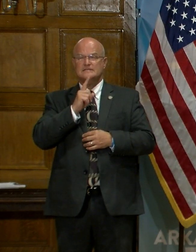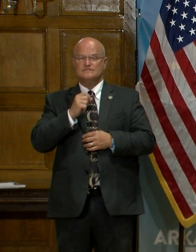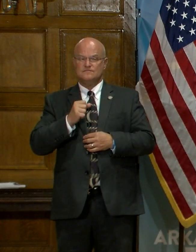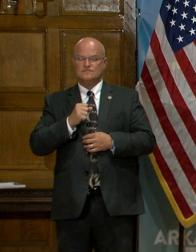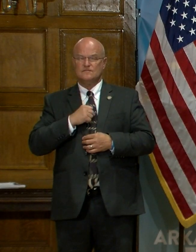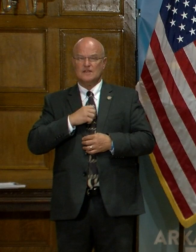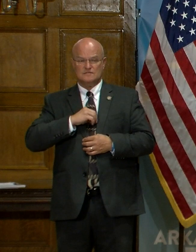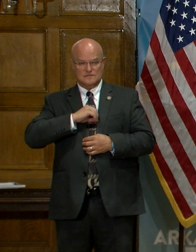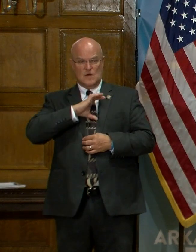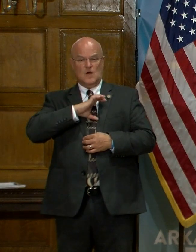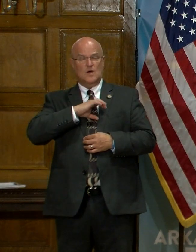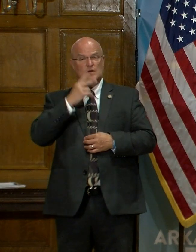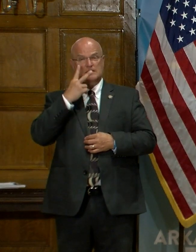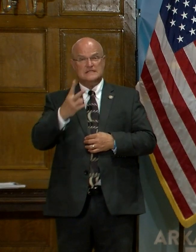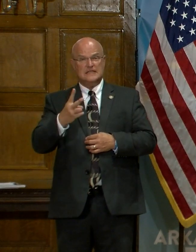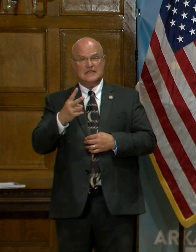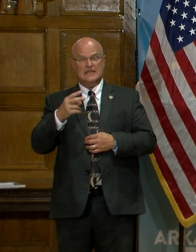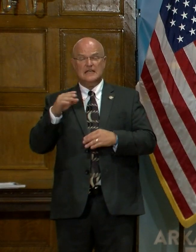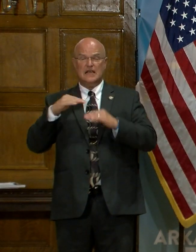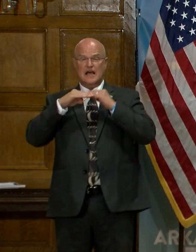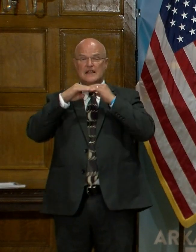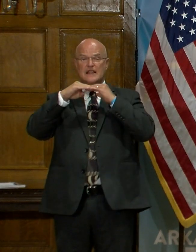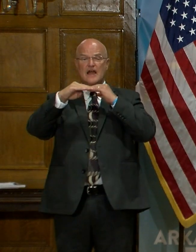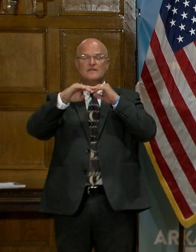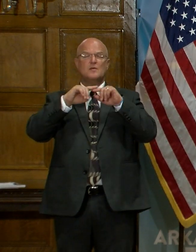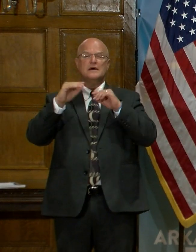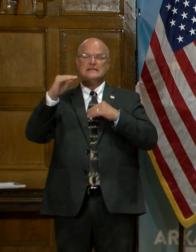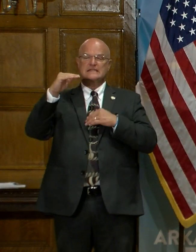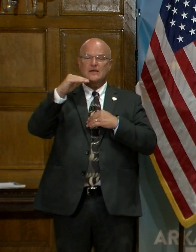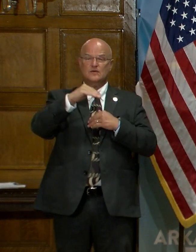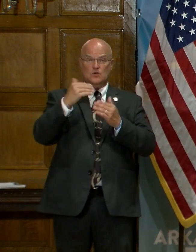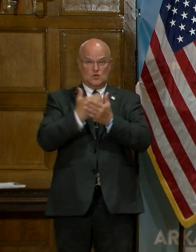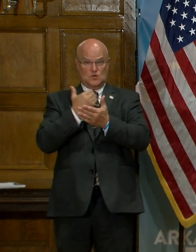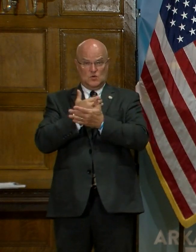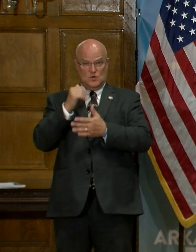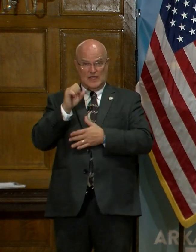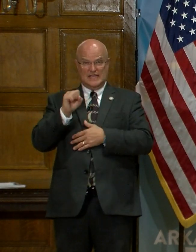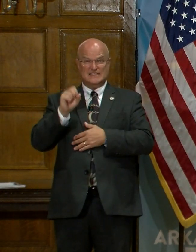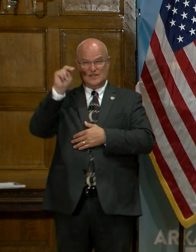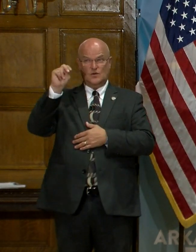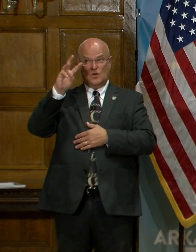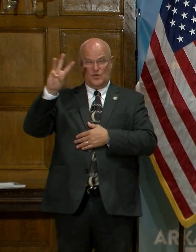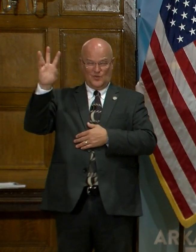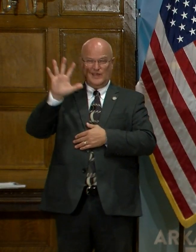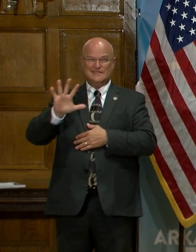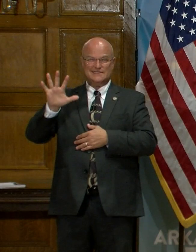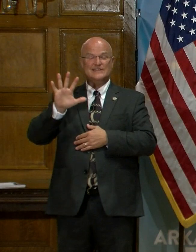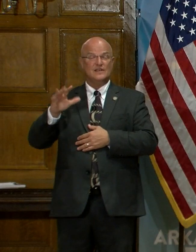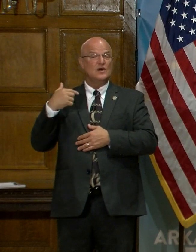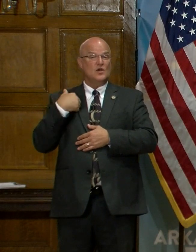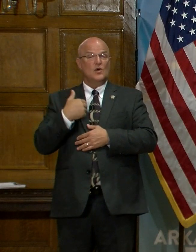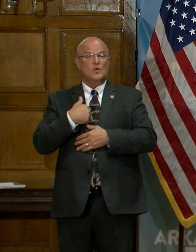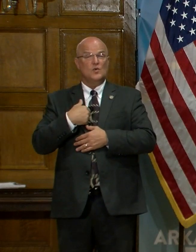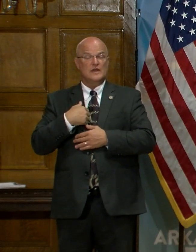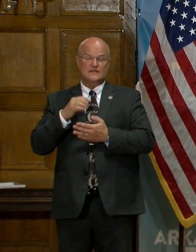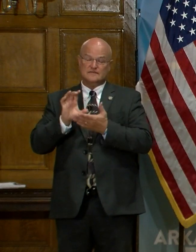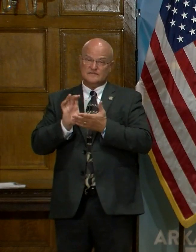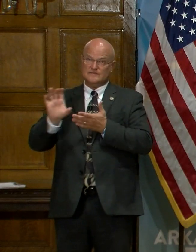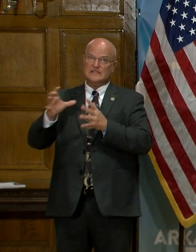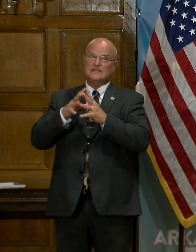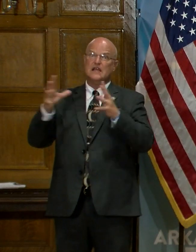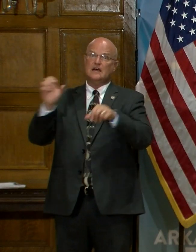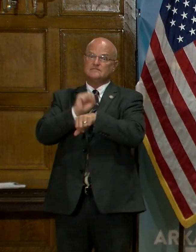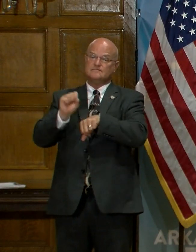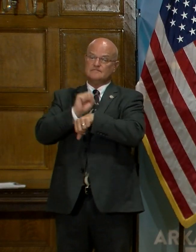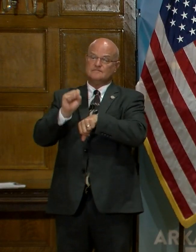encouraging that we are seeing not only a plateauing but a downward trend in new cases in the Northwest. We've invested a lot of